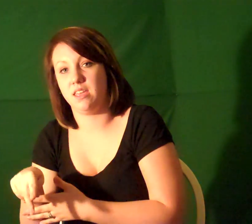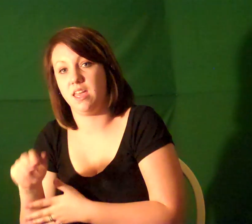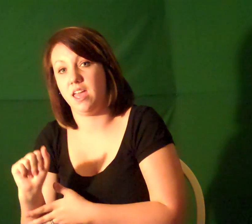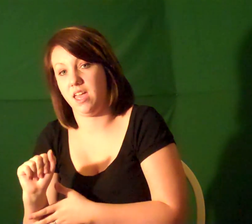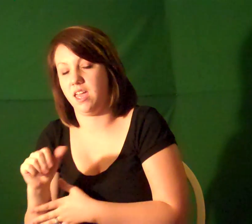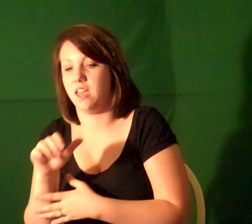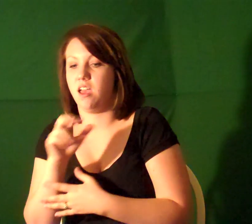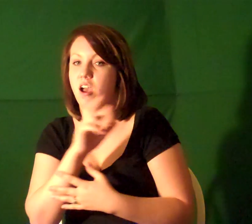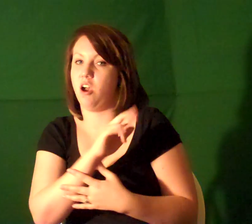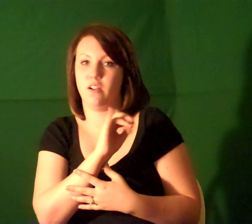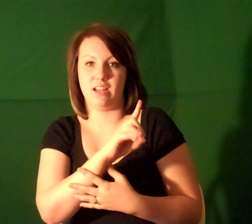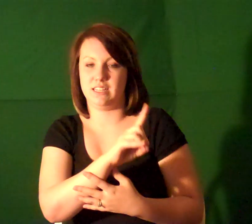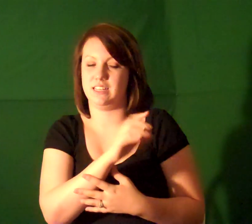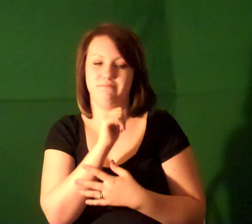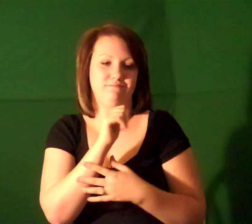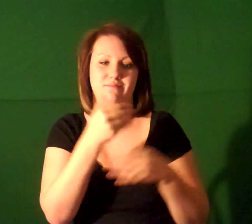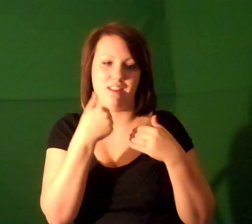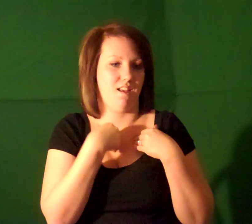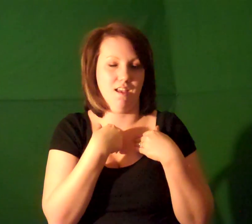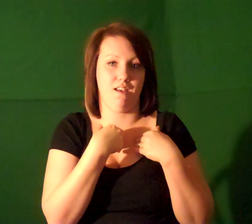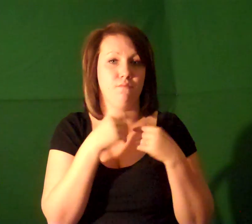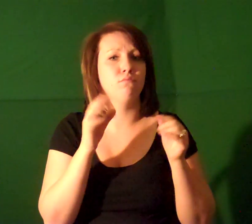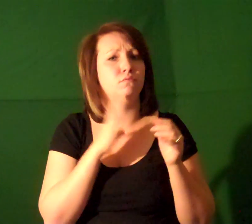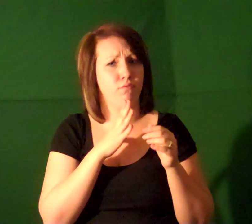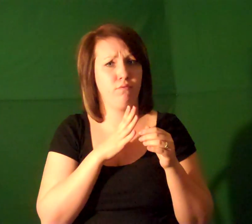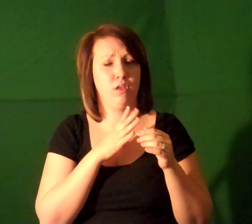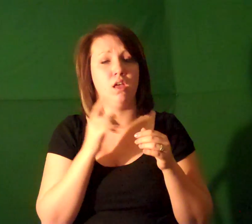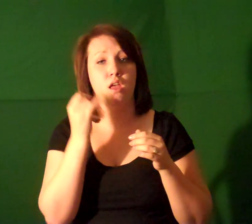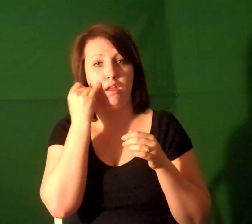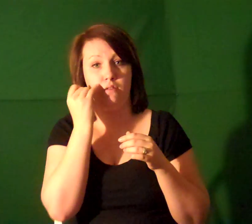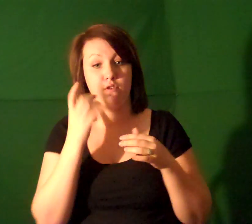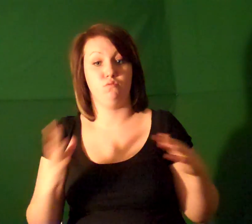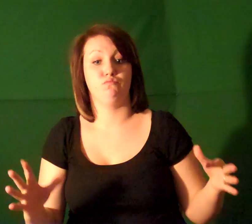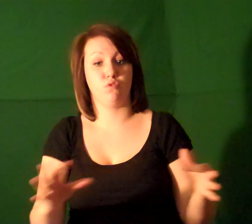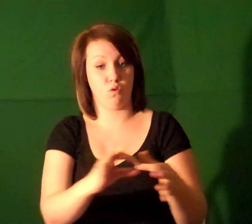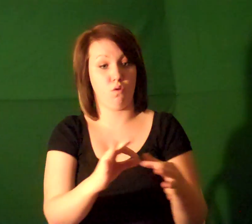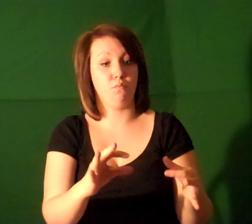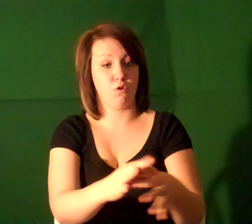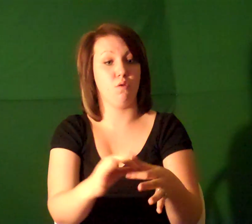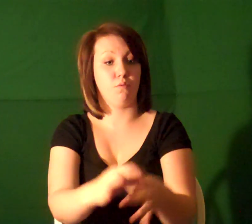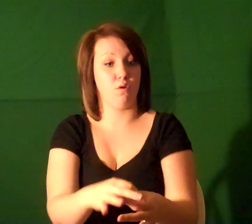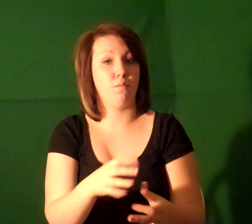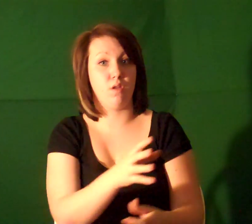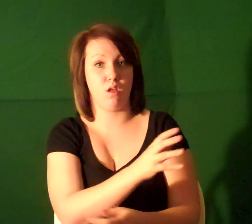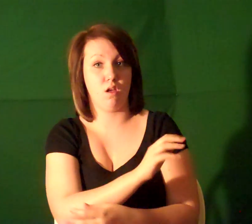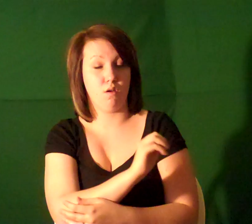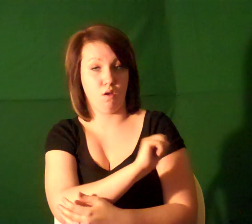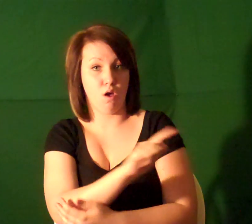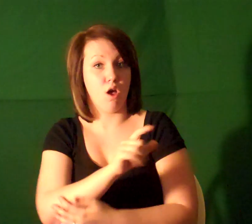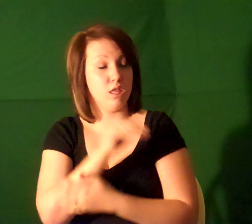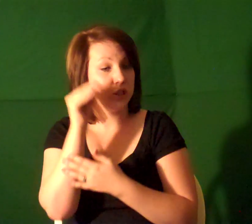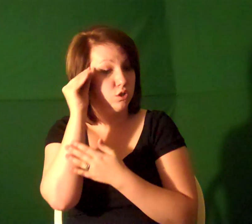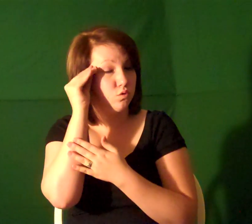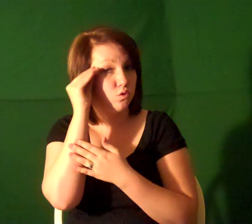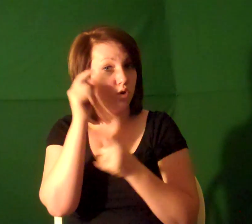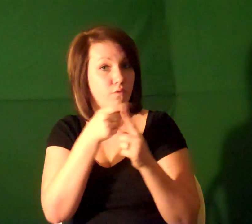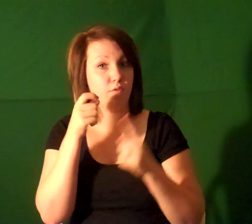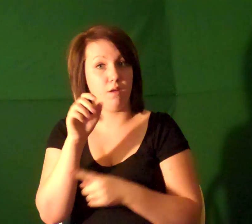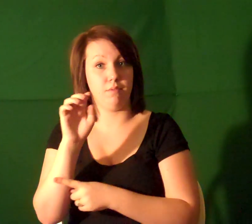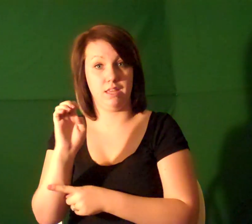fine. If you incorporate all those things you learned from the EIPA test, all the things that they evaluate, I'm sure you'll do very well